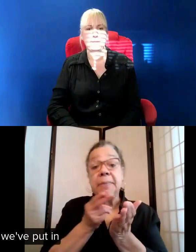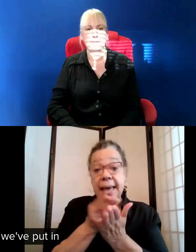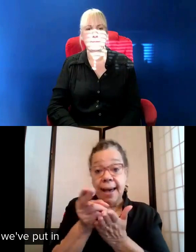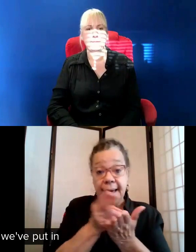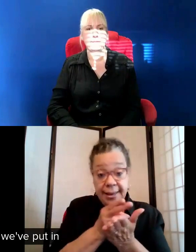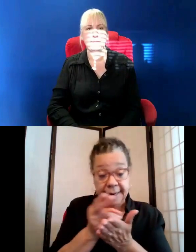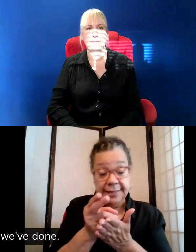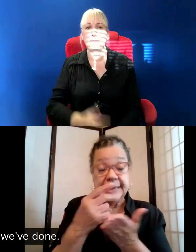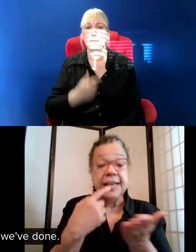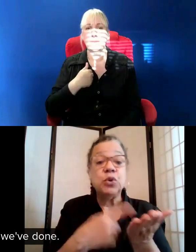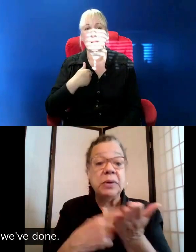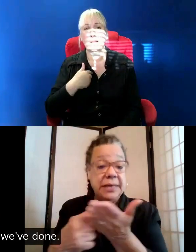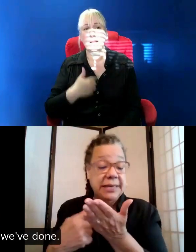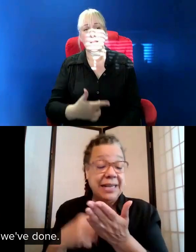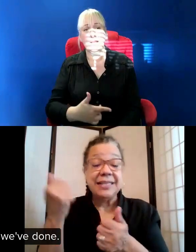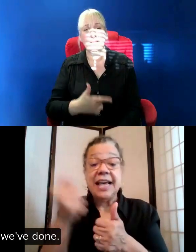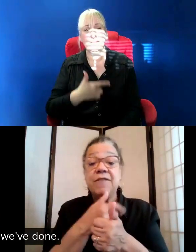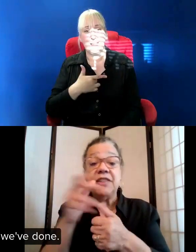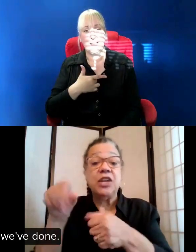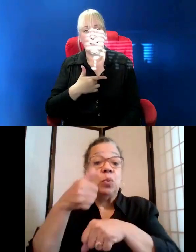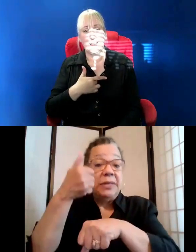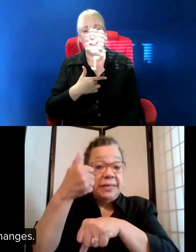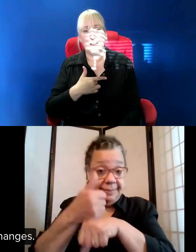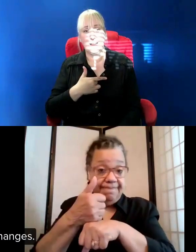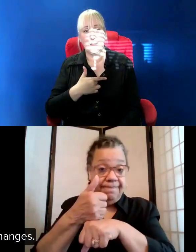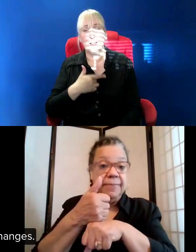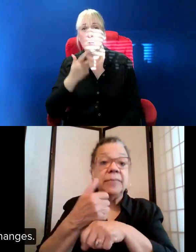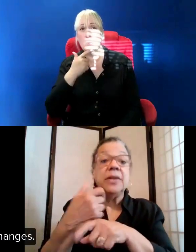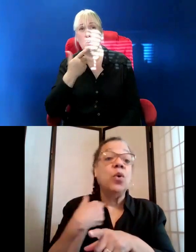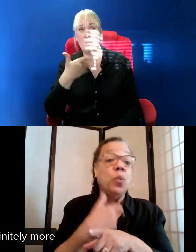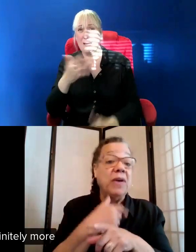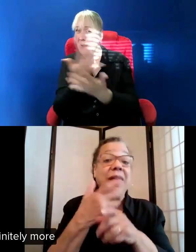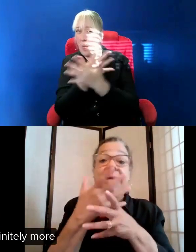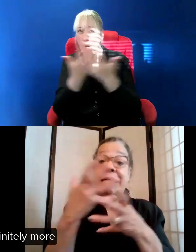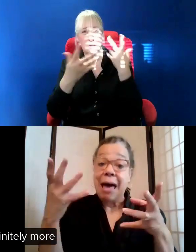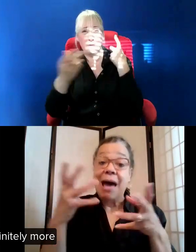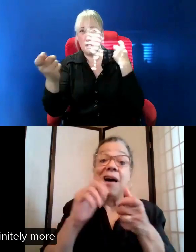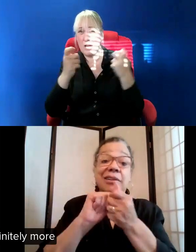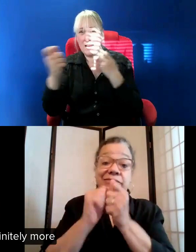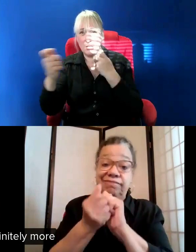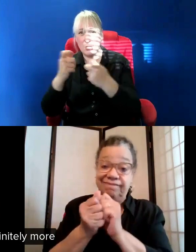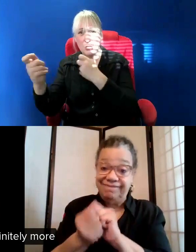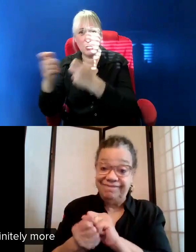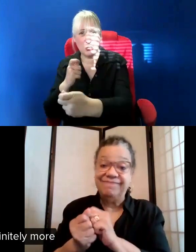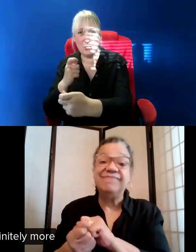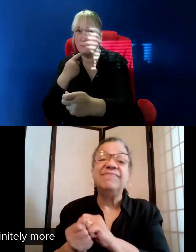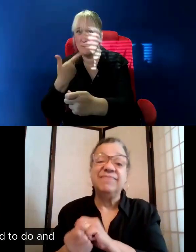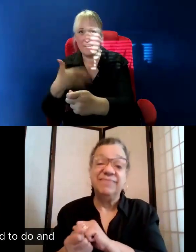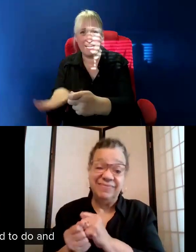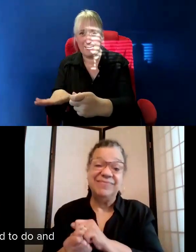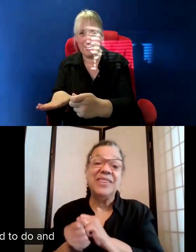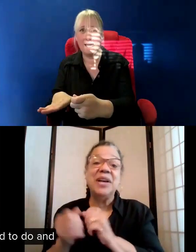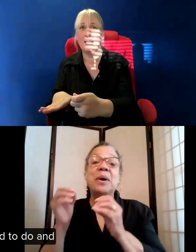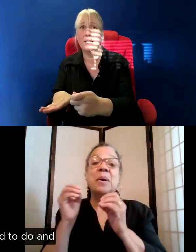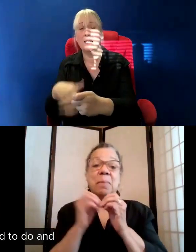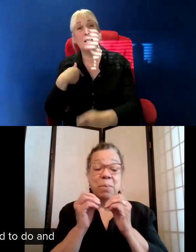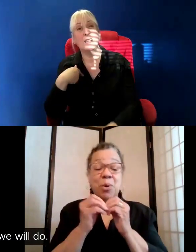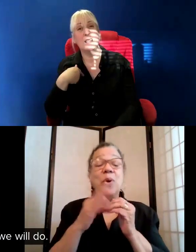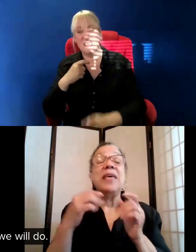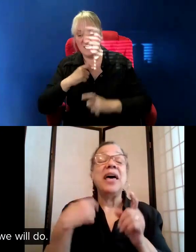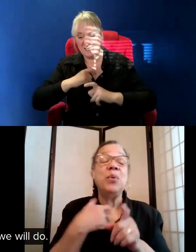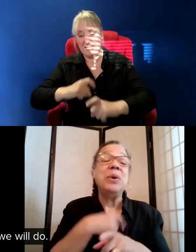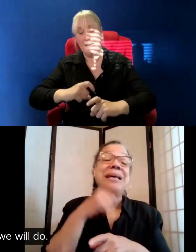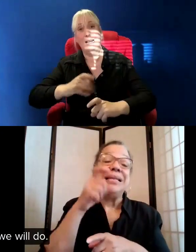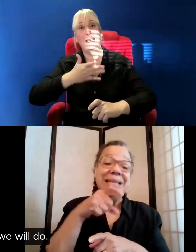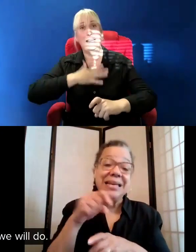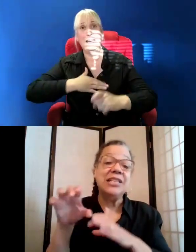all the things we've put in place before, we've done a lot of changes. There is definitely more that we need to do and more